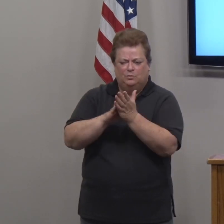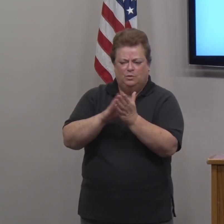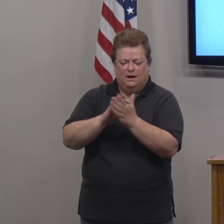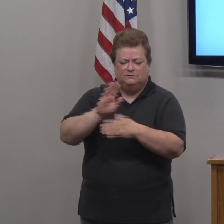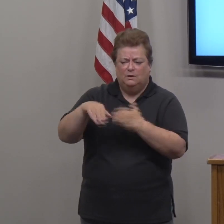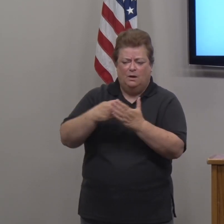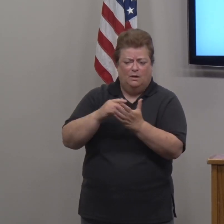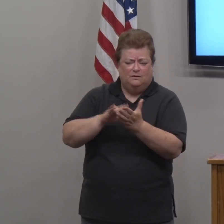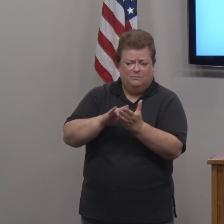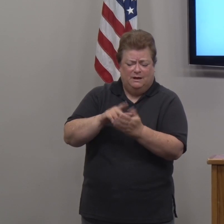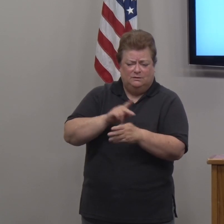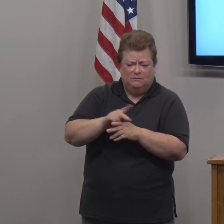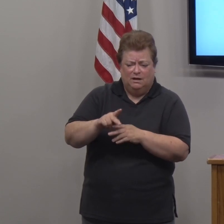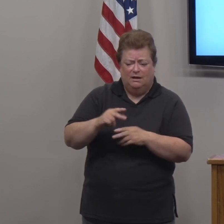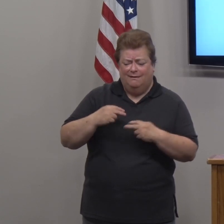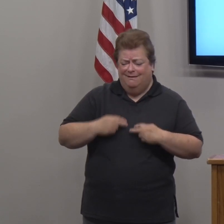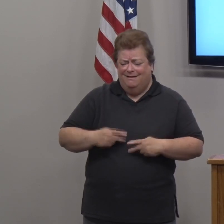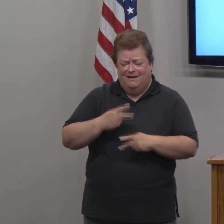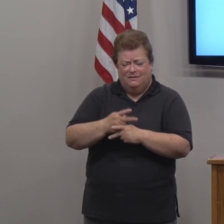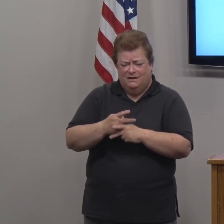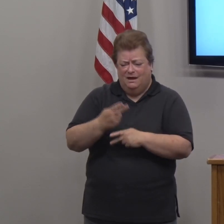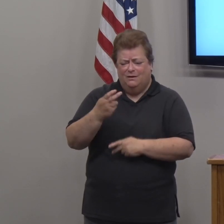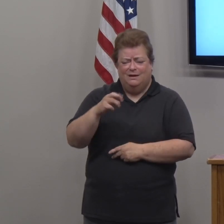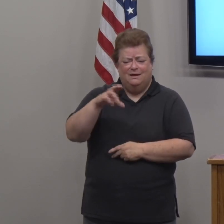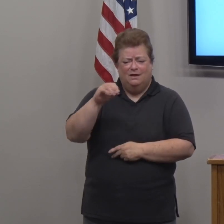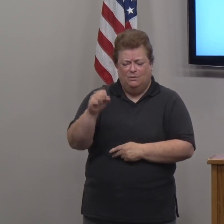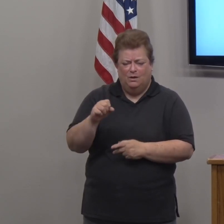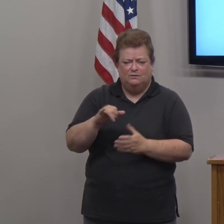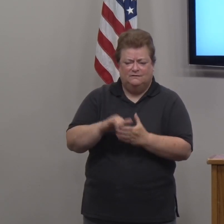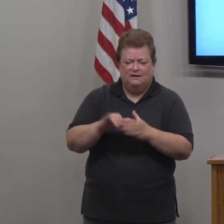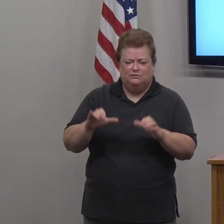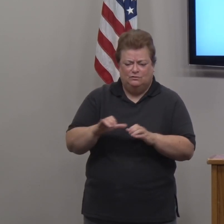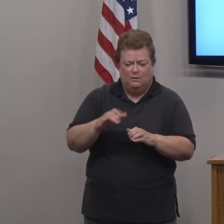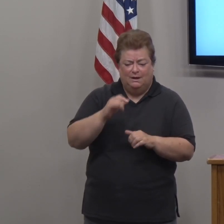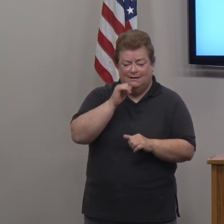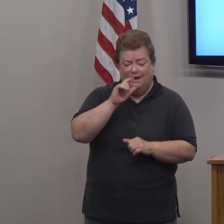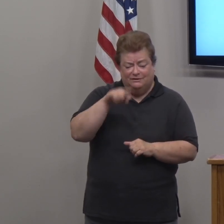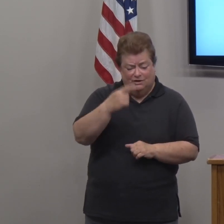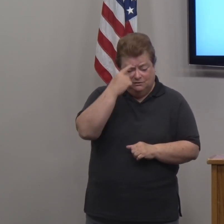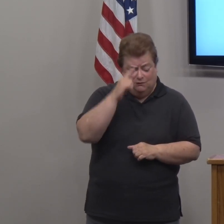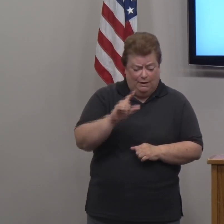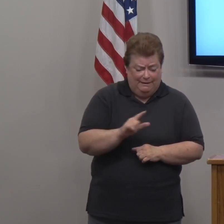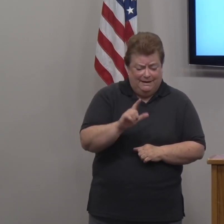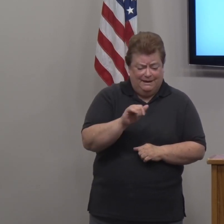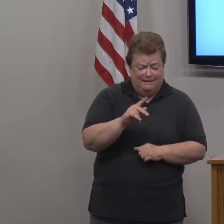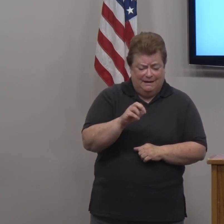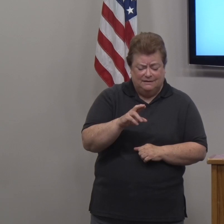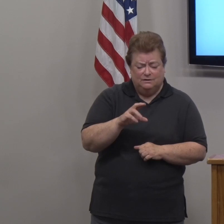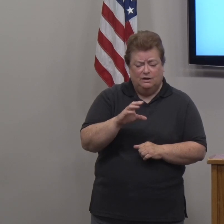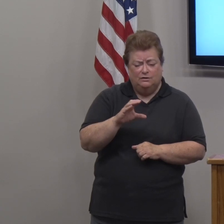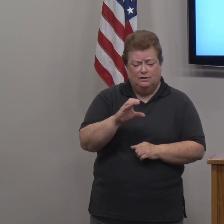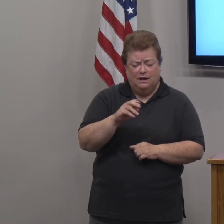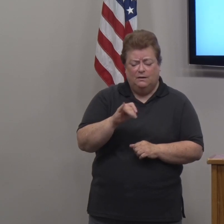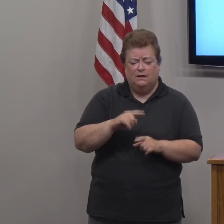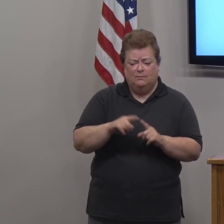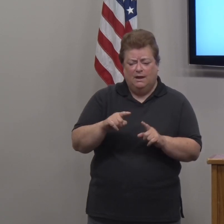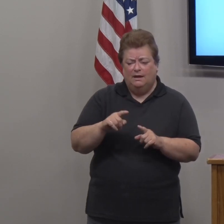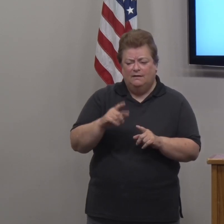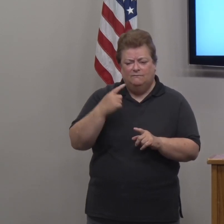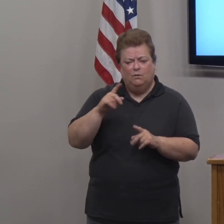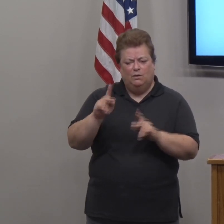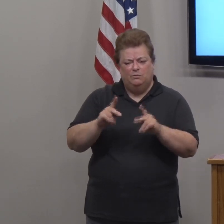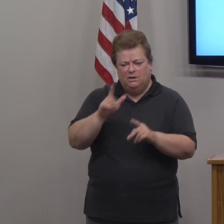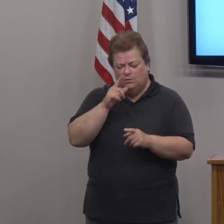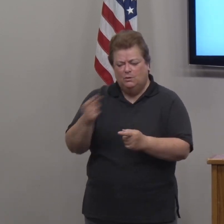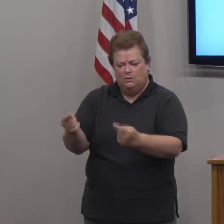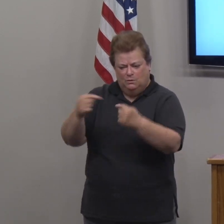They are healthcare heroes who are making a difference, not just for those here in Lincoln and Lancaster County, but for those people across the state who come here for care.